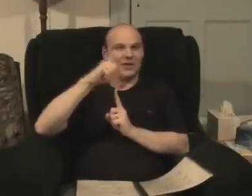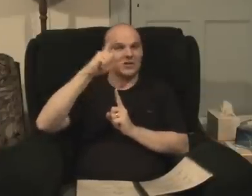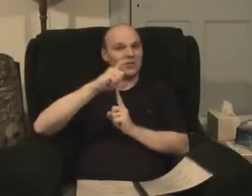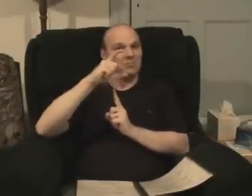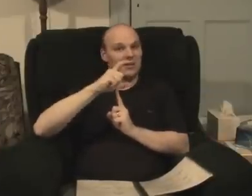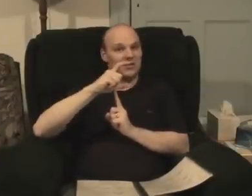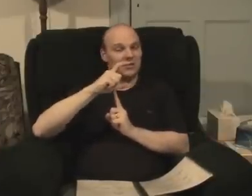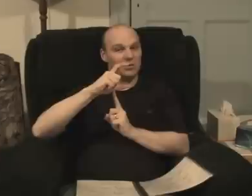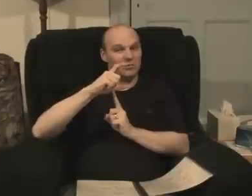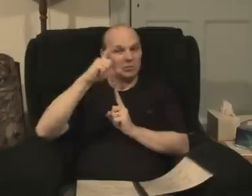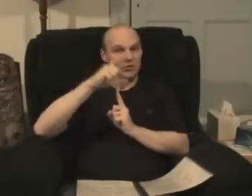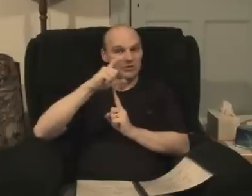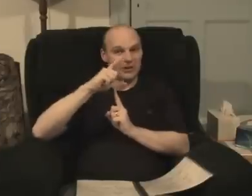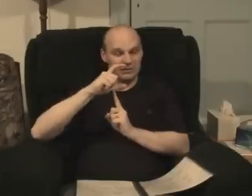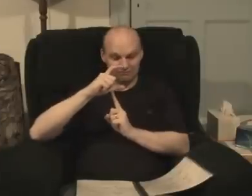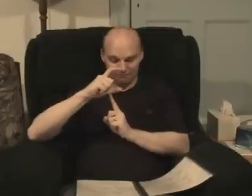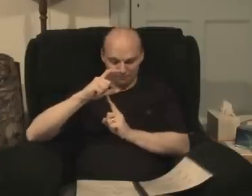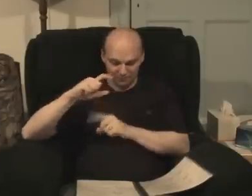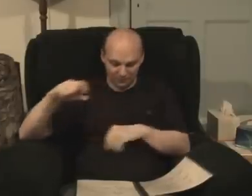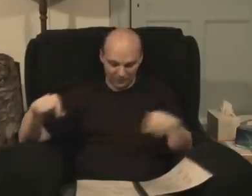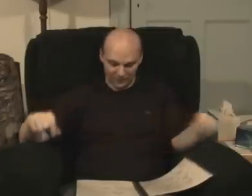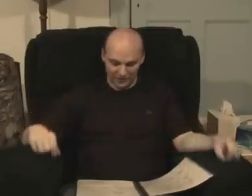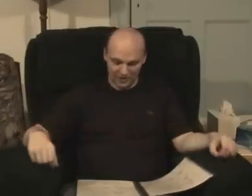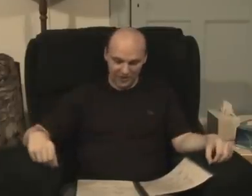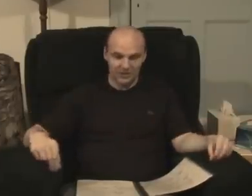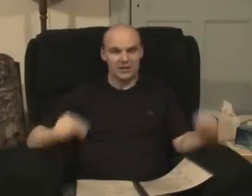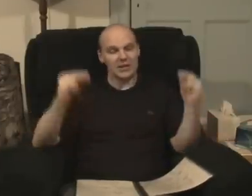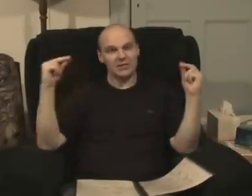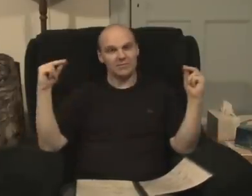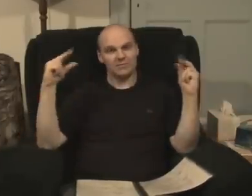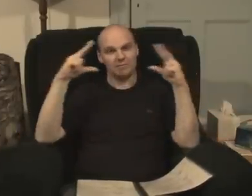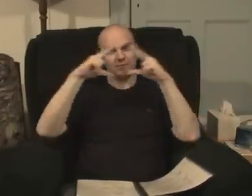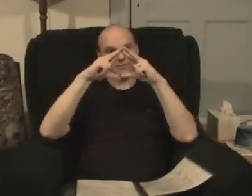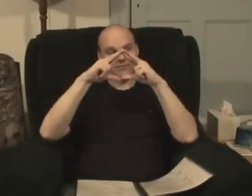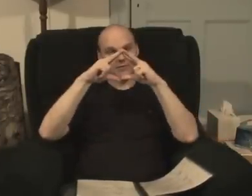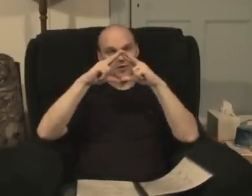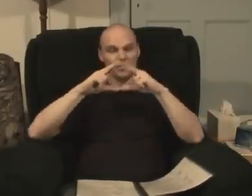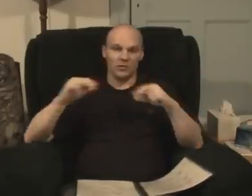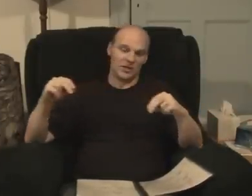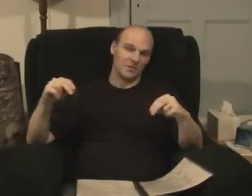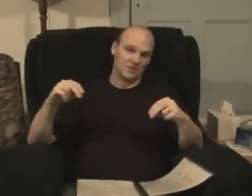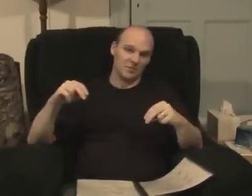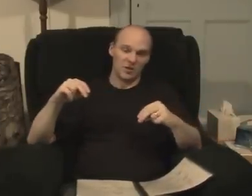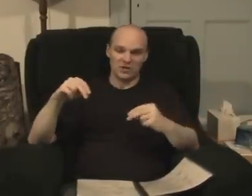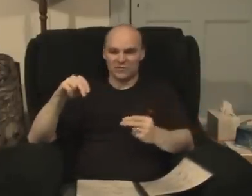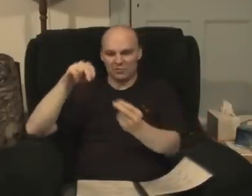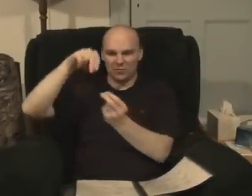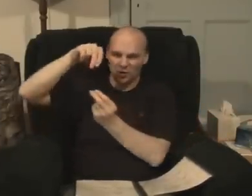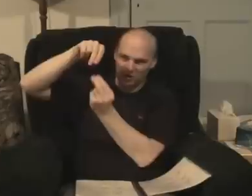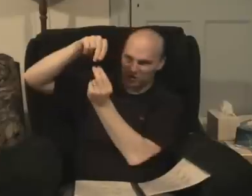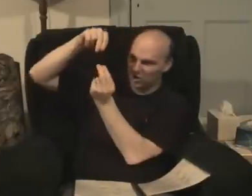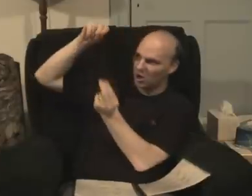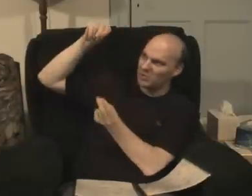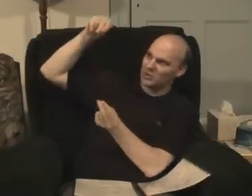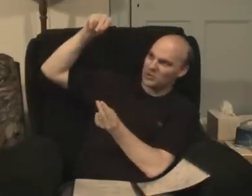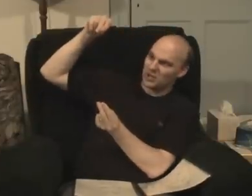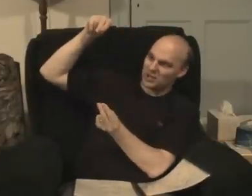finger, so bouncing on top of a pointed finger. Sydney. Of course, that's supposed to be the bridge. From on top, it looks like